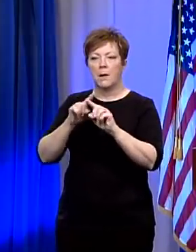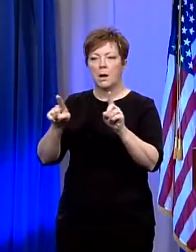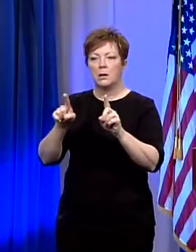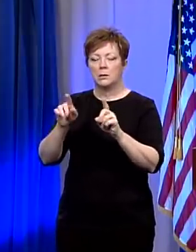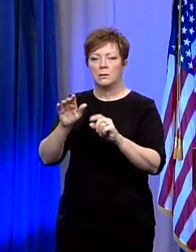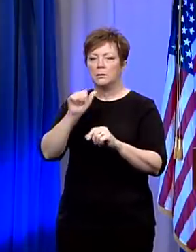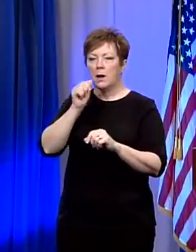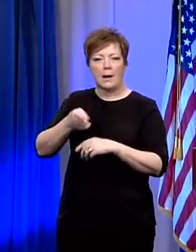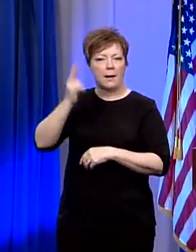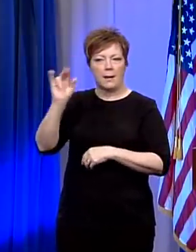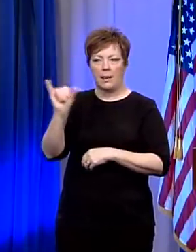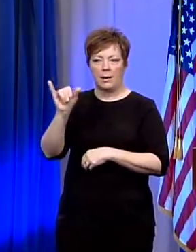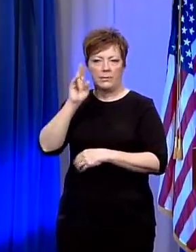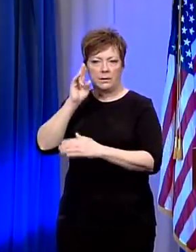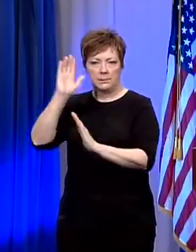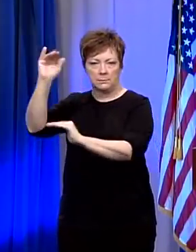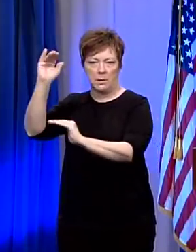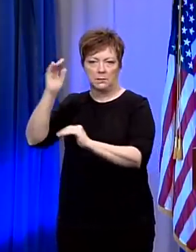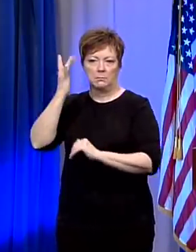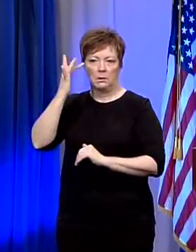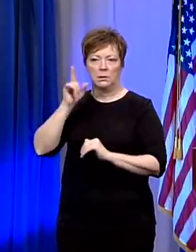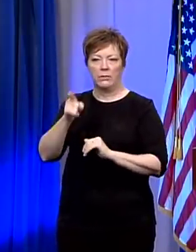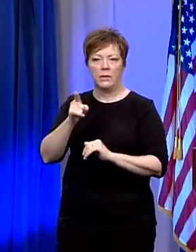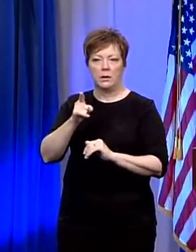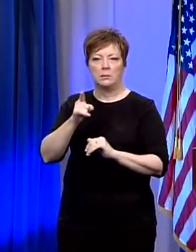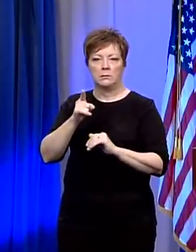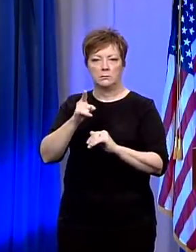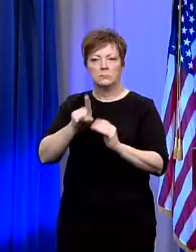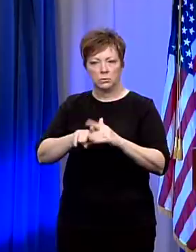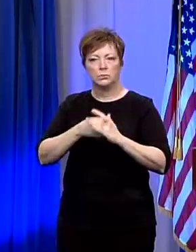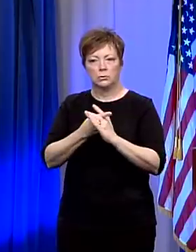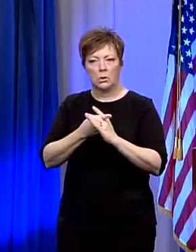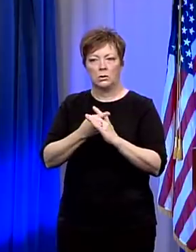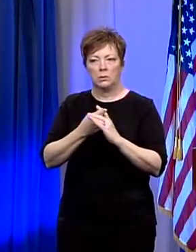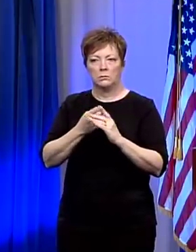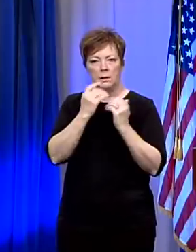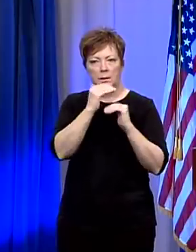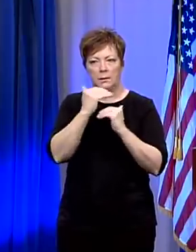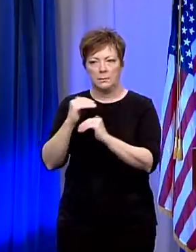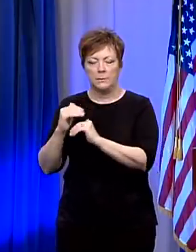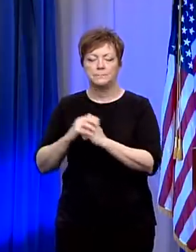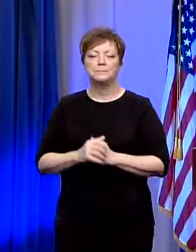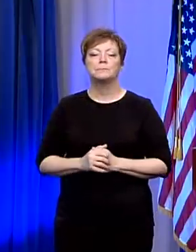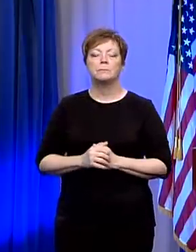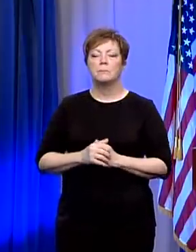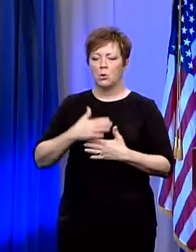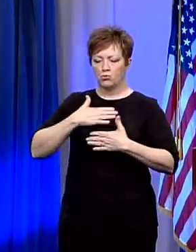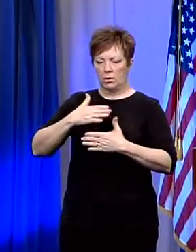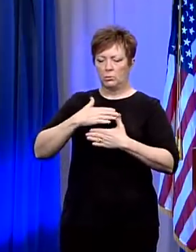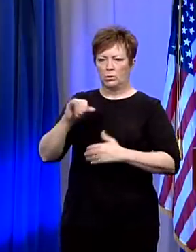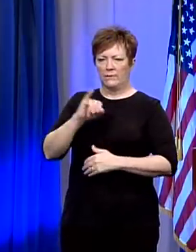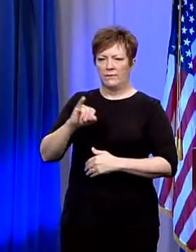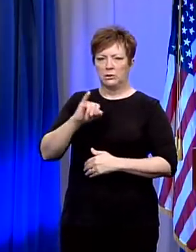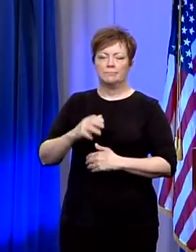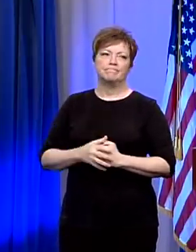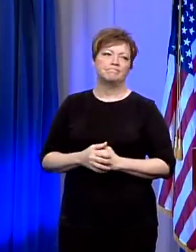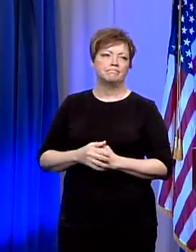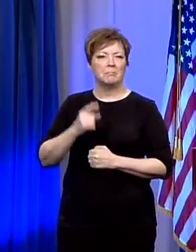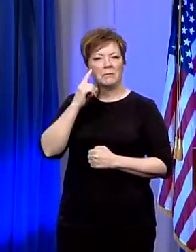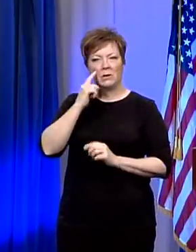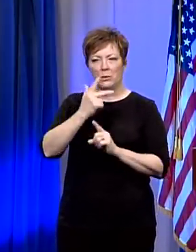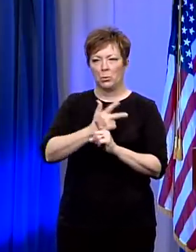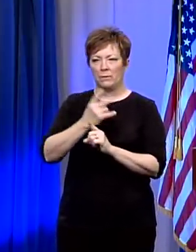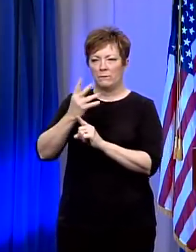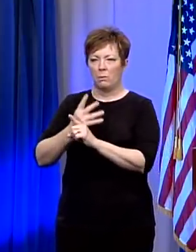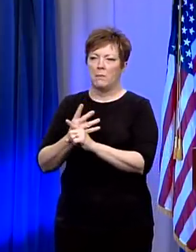as high as perhaps people were anticipating earlier. So I think with respiratory infections, a 3 or 4 month course